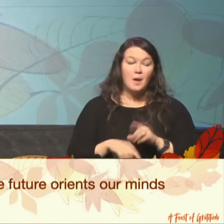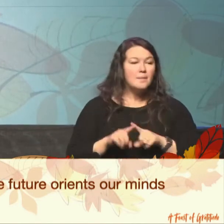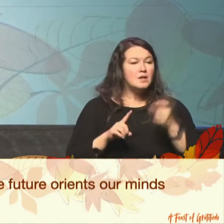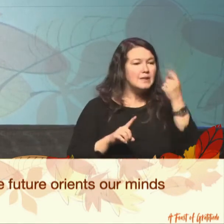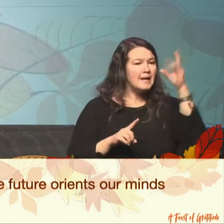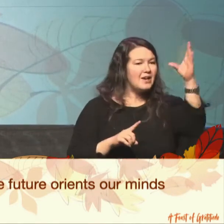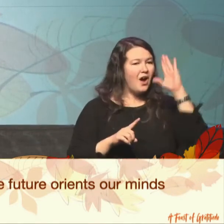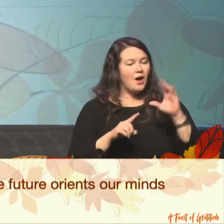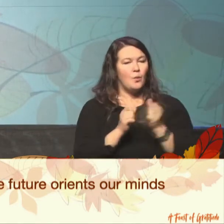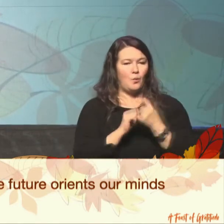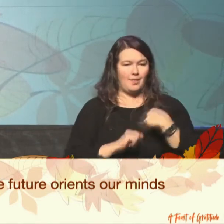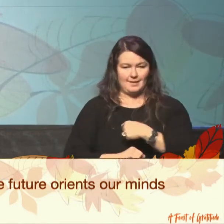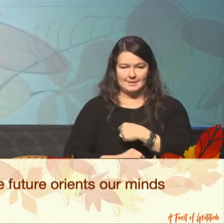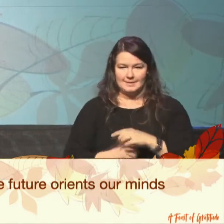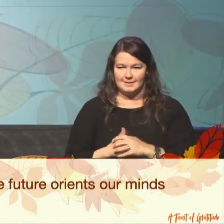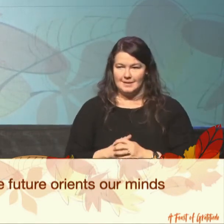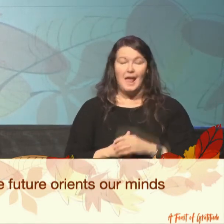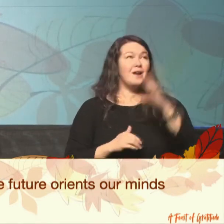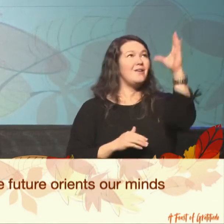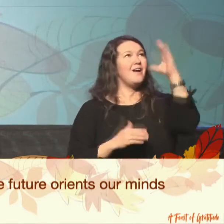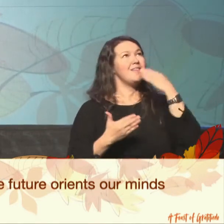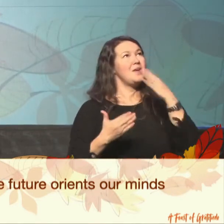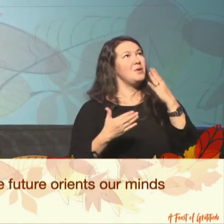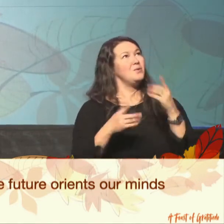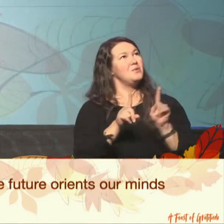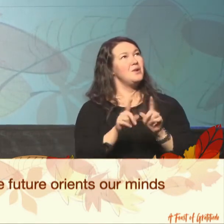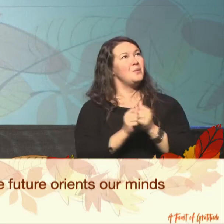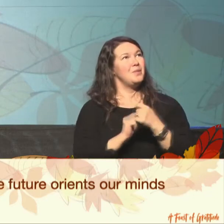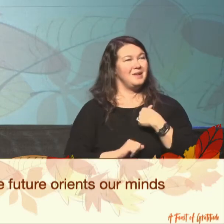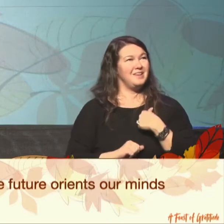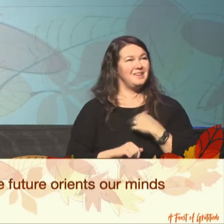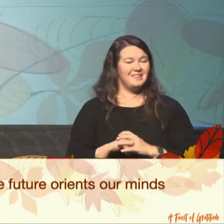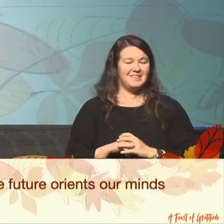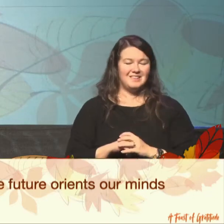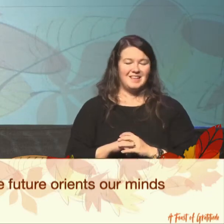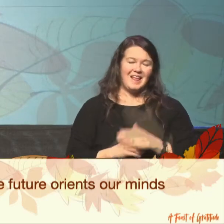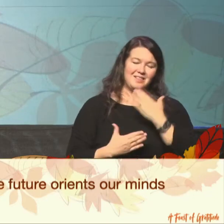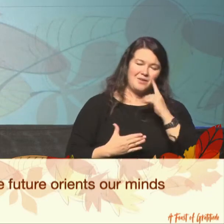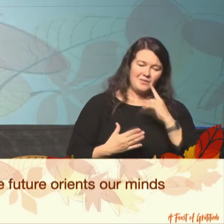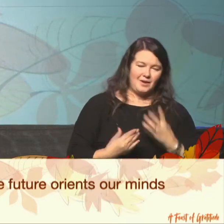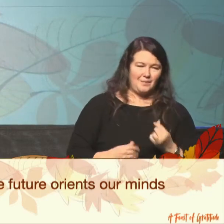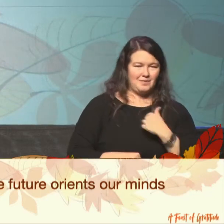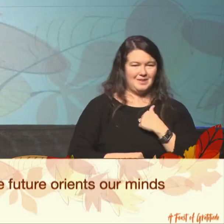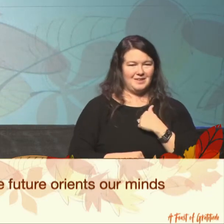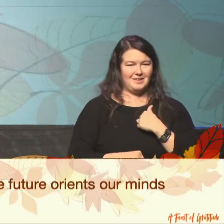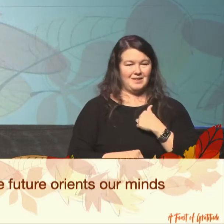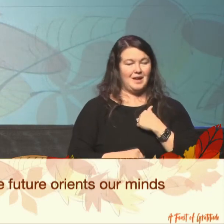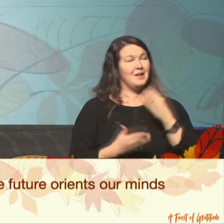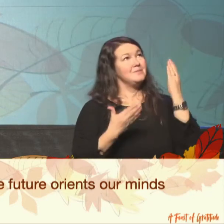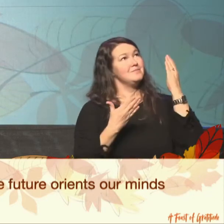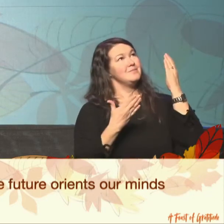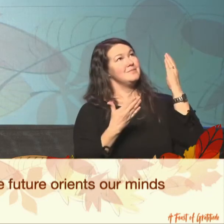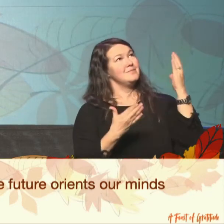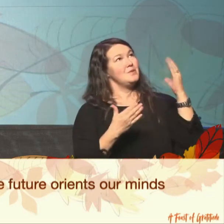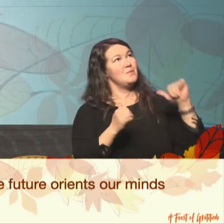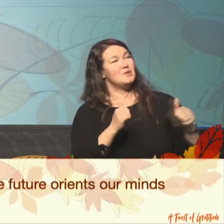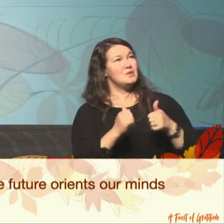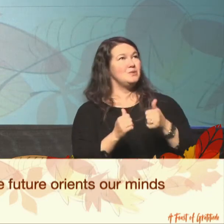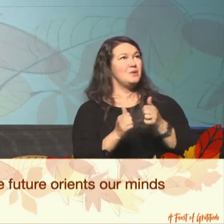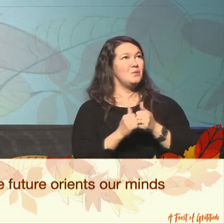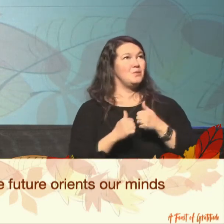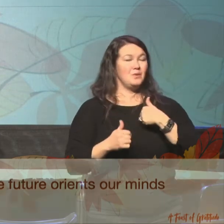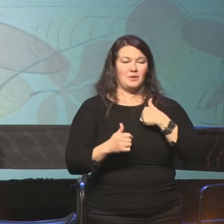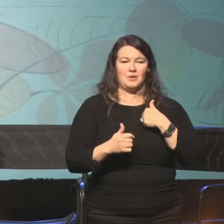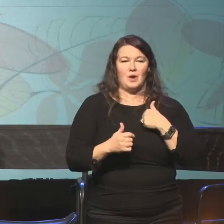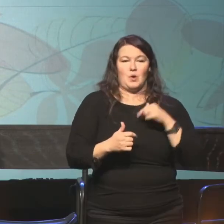And the mantra is, God, thank you for being with me. Thank you for comforting me. And you are pursuing me with your goodness and